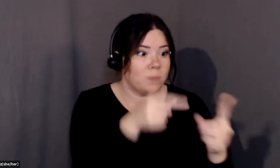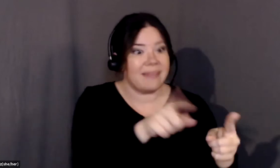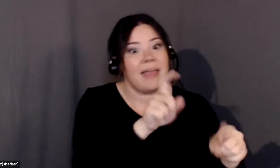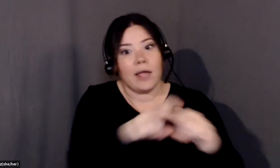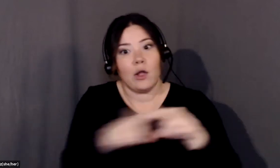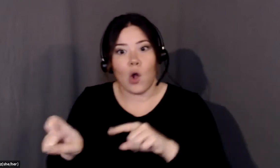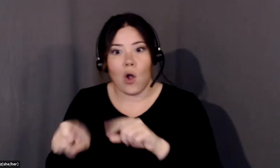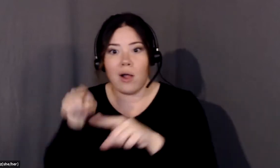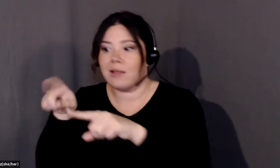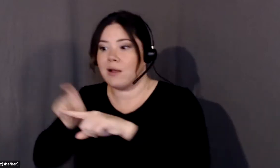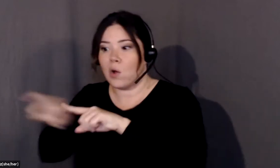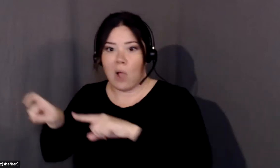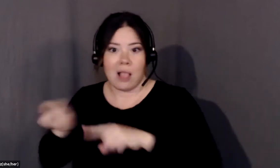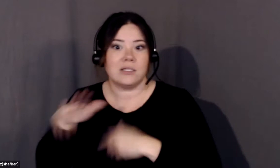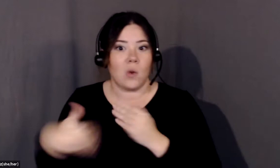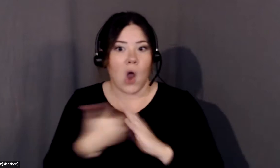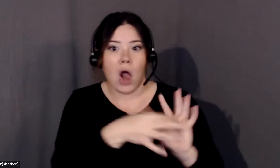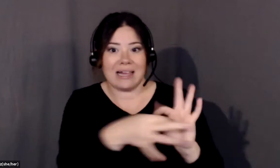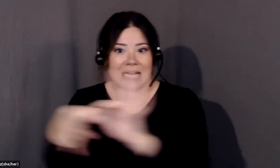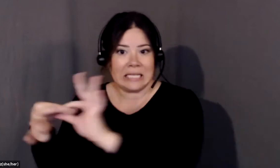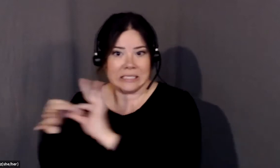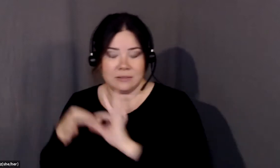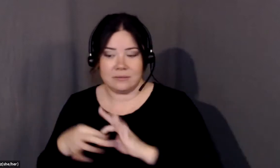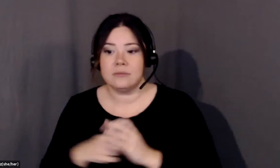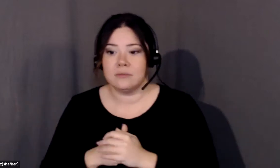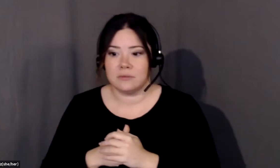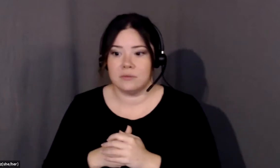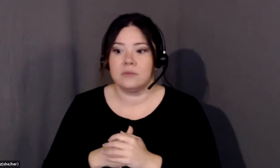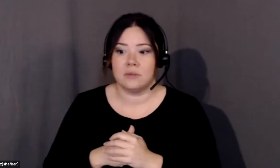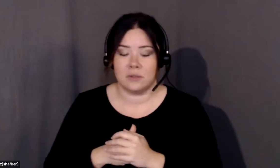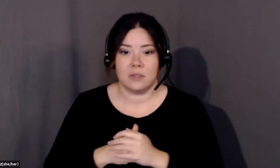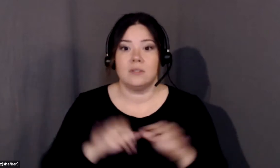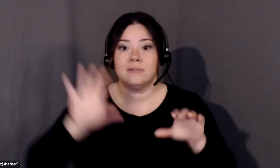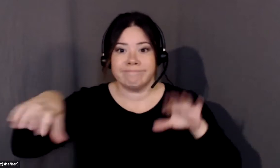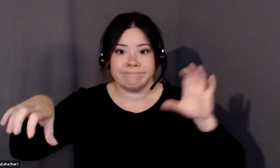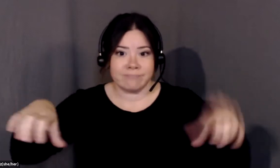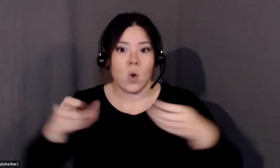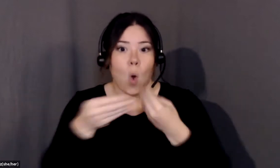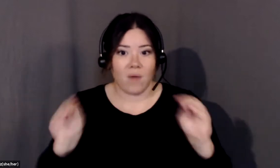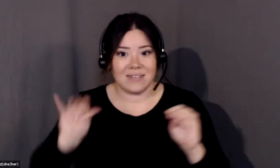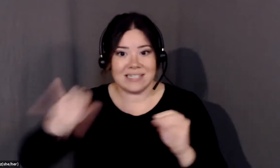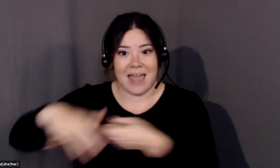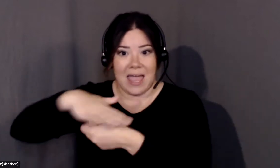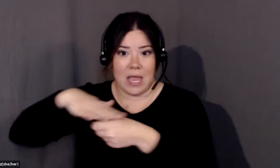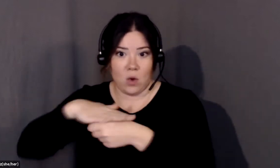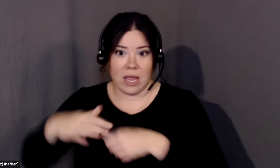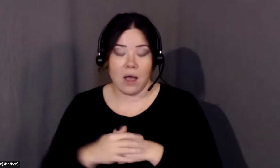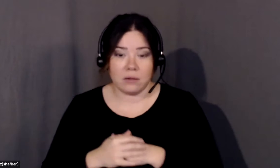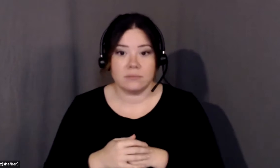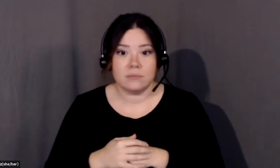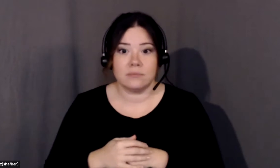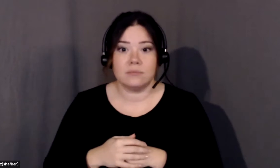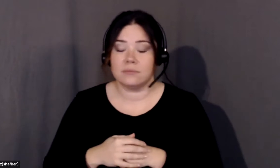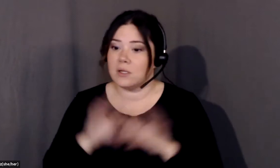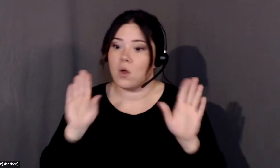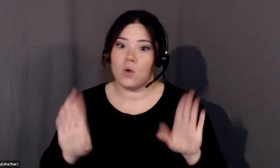stay interconnected. Satellite offices in these areas. These are great answers. And it's